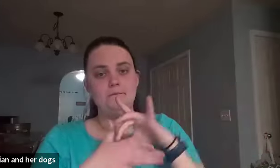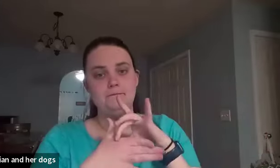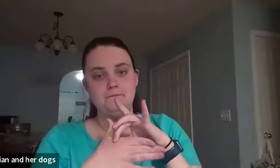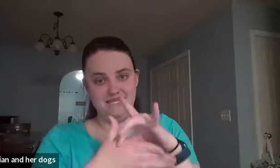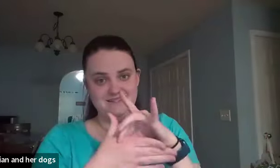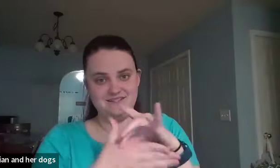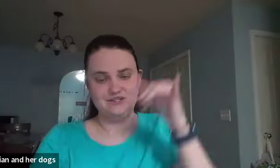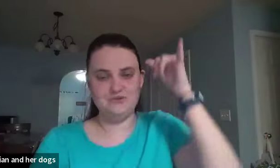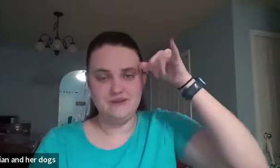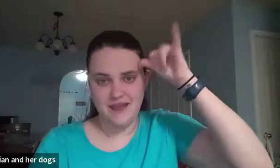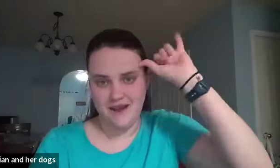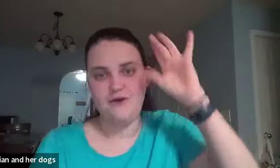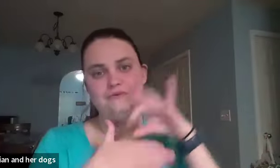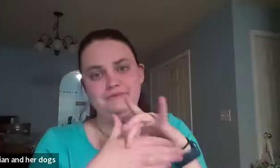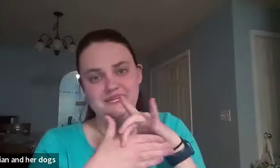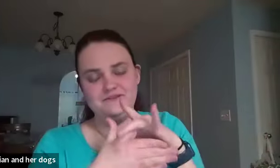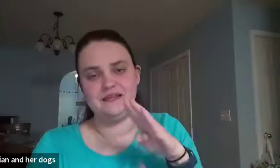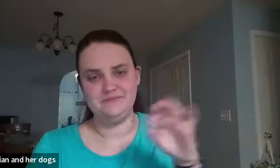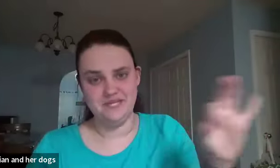Cow meat. So you would do cow meat for like beef.